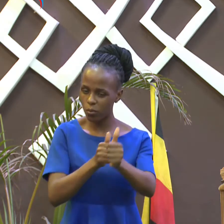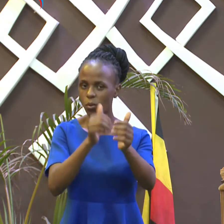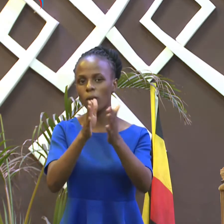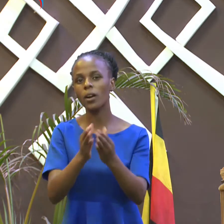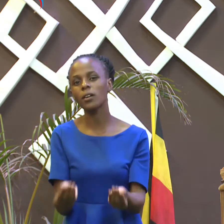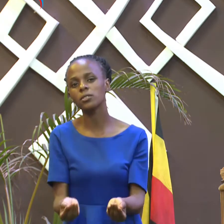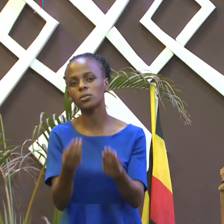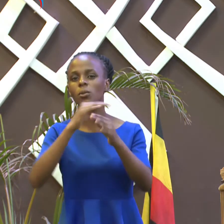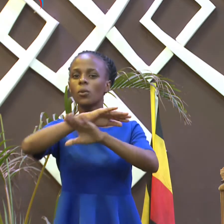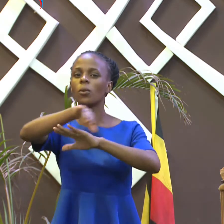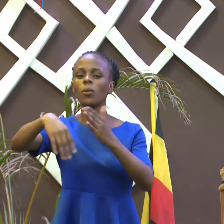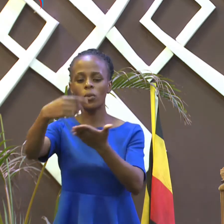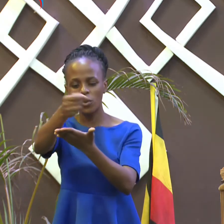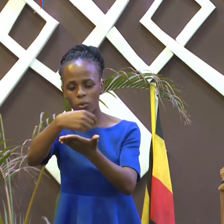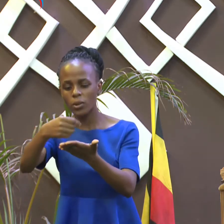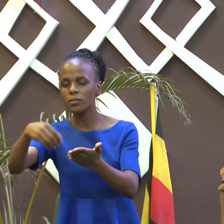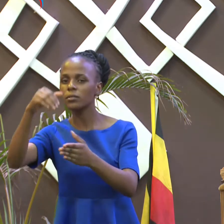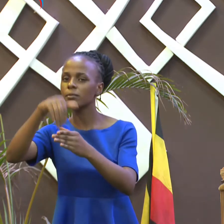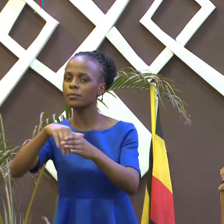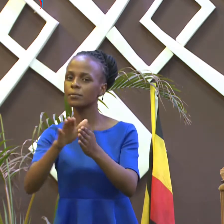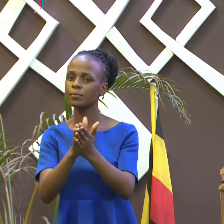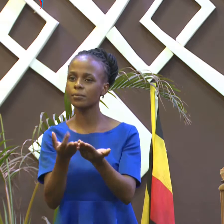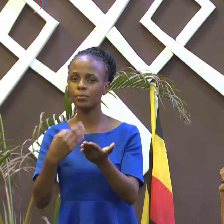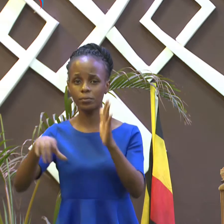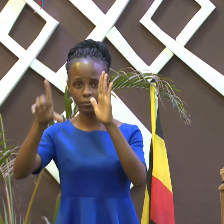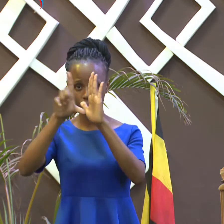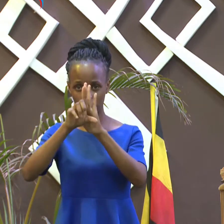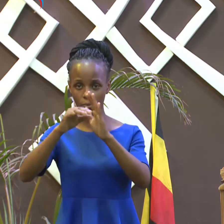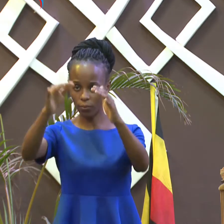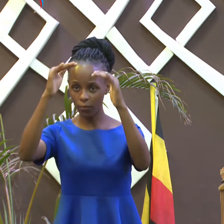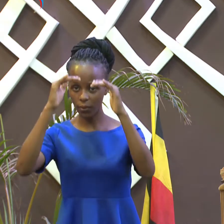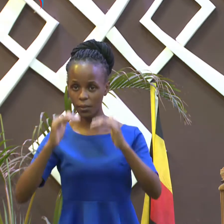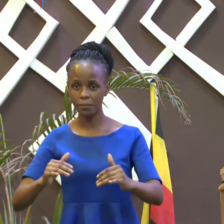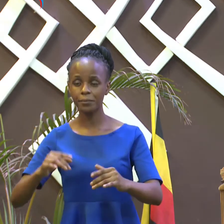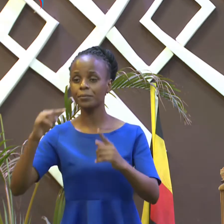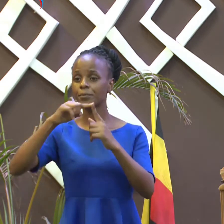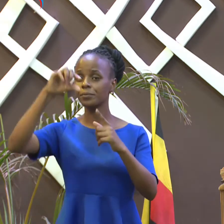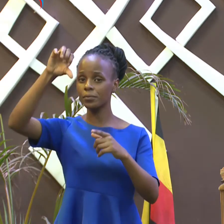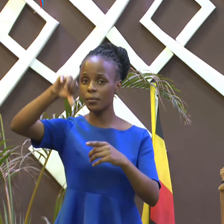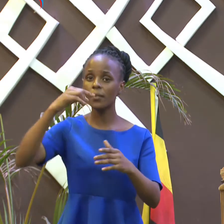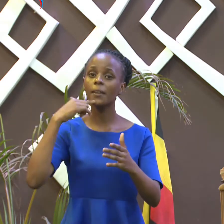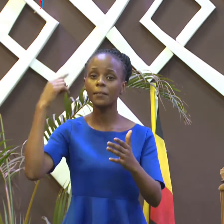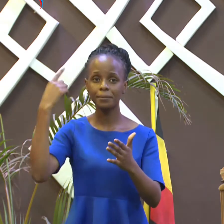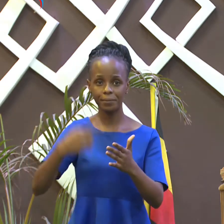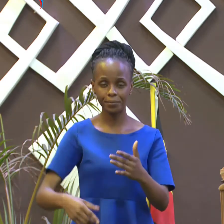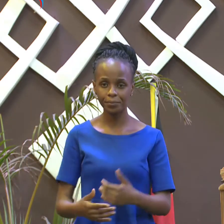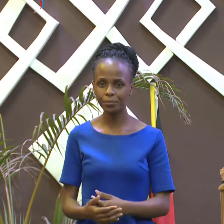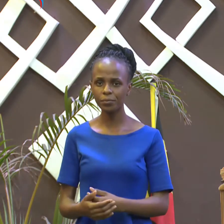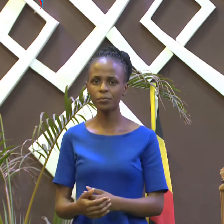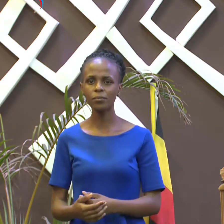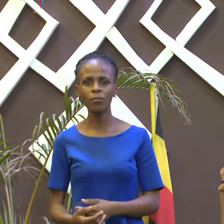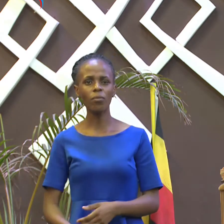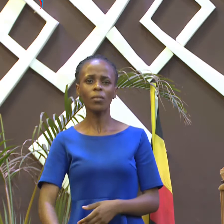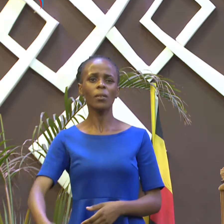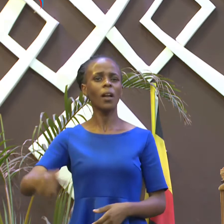nga byonna bwe biri ebiwandiikiddwamu. Verses 9. Olw'omwenda gamba